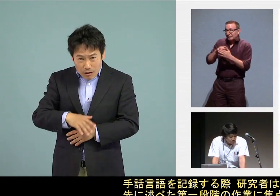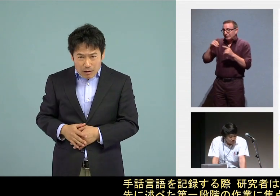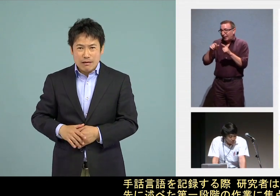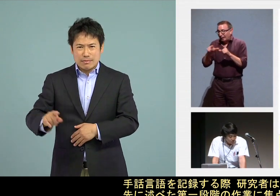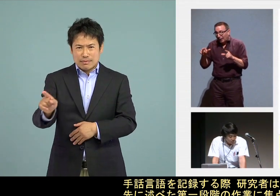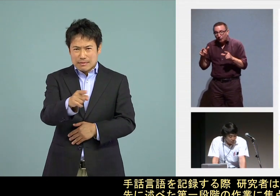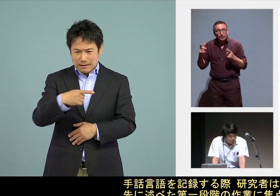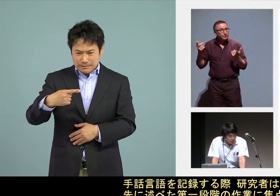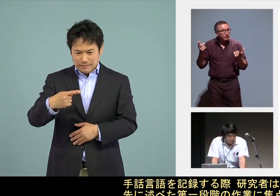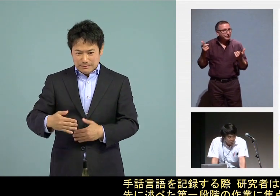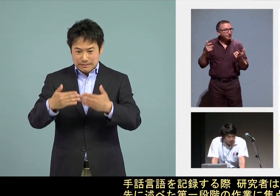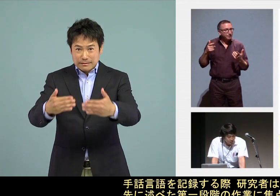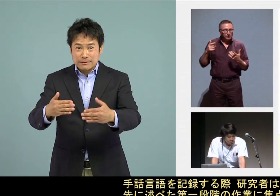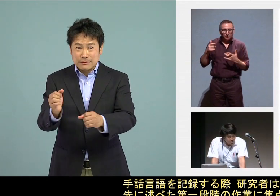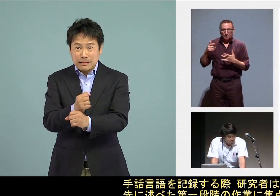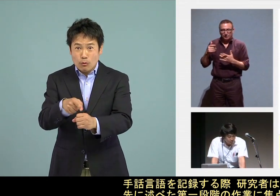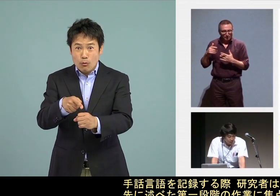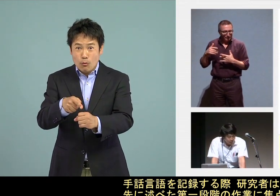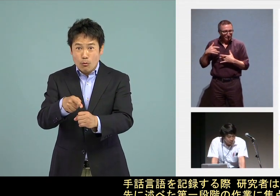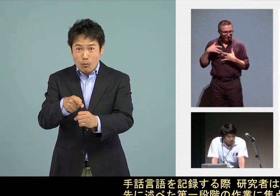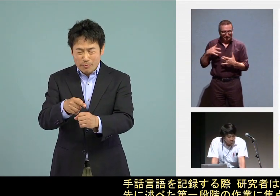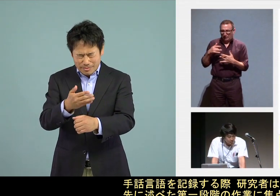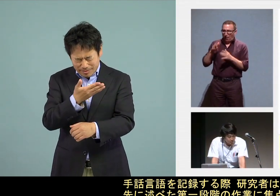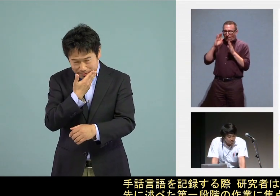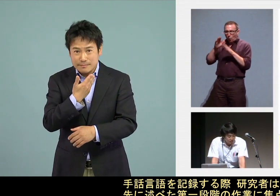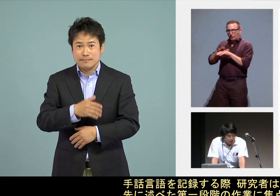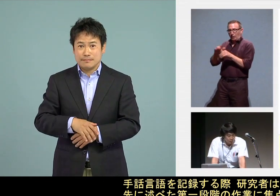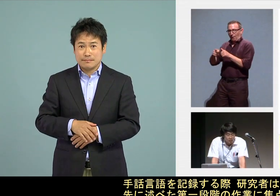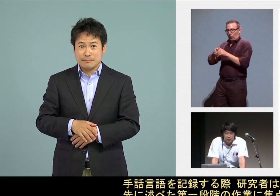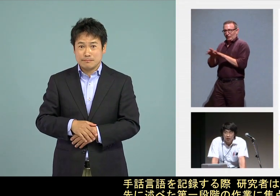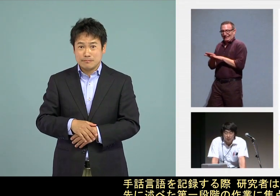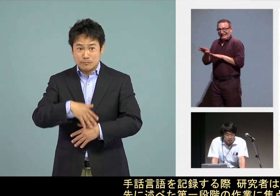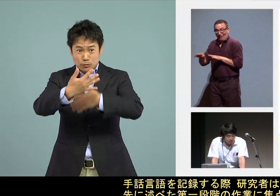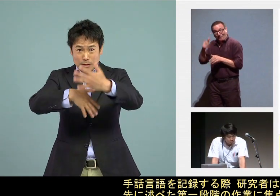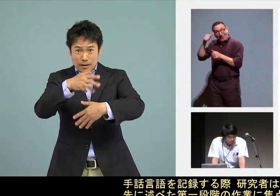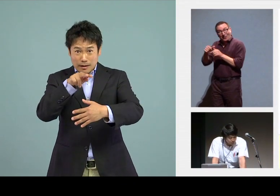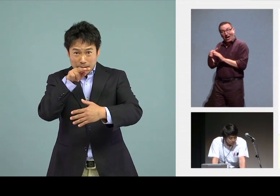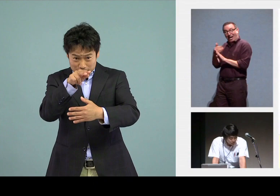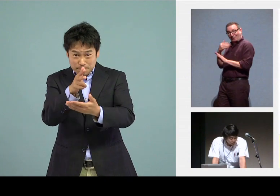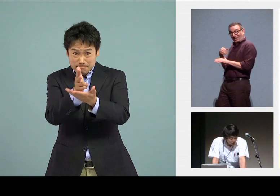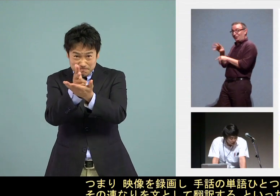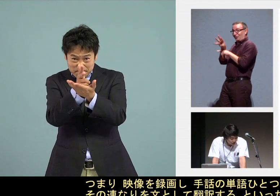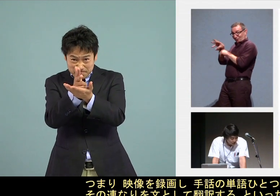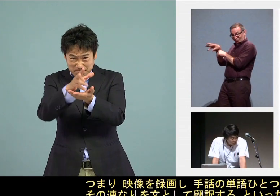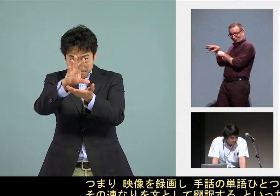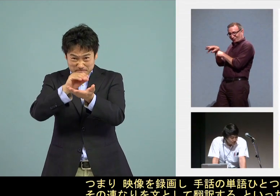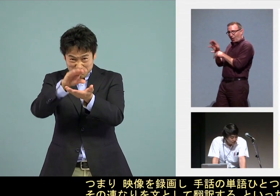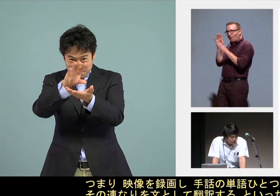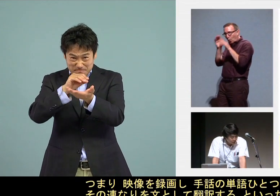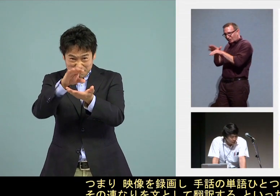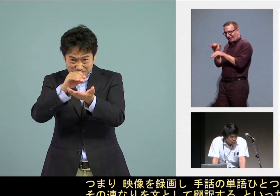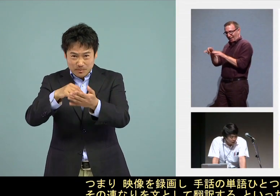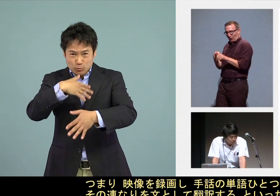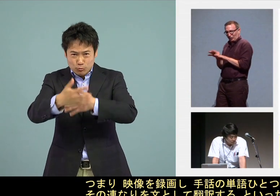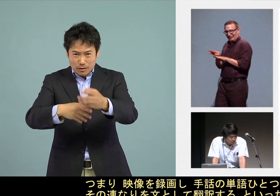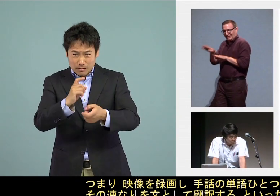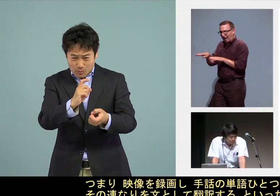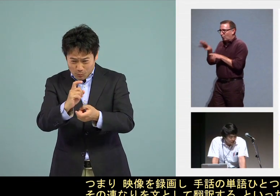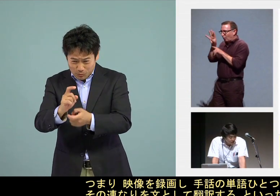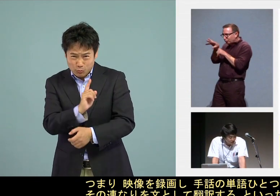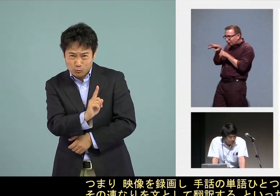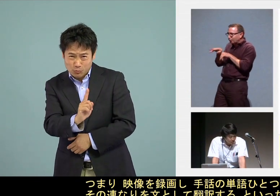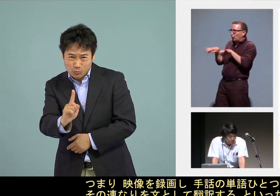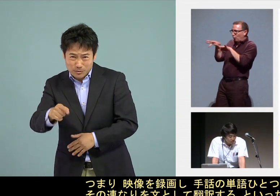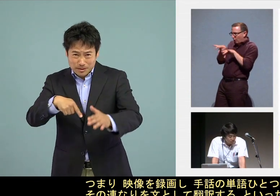researchers will focus on the first stage of recording that I mentioned earlier, that is, video recording